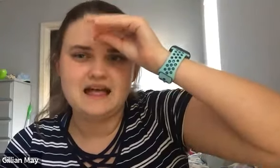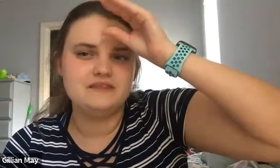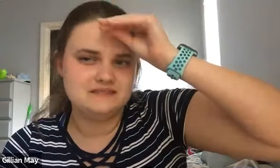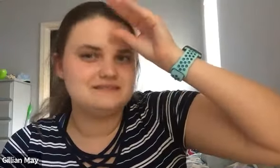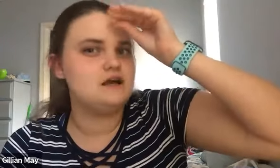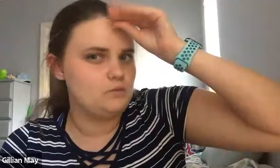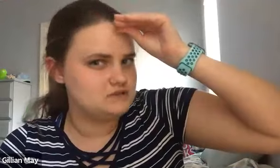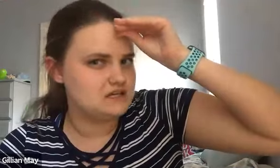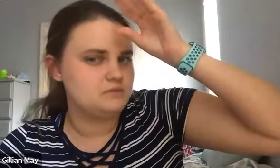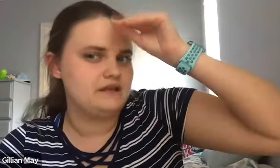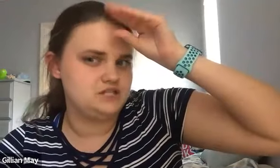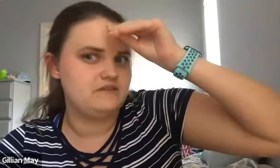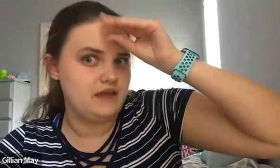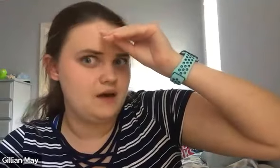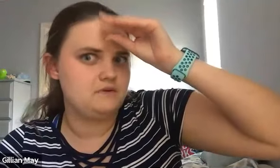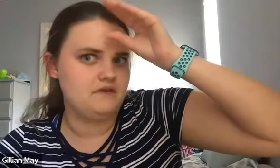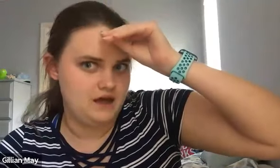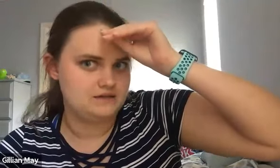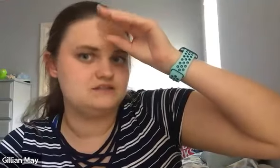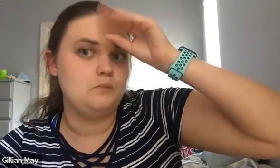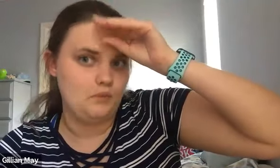And this is like almost like you're pinching the cap of a hat. So boy.